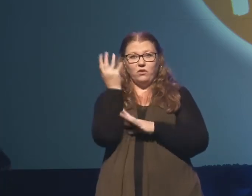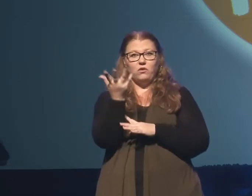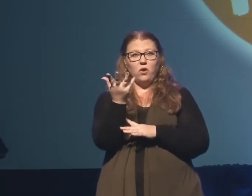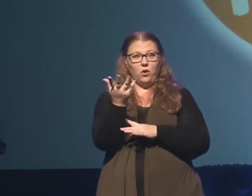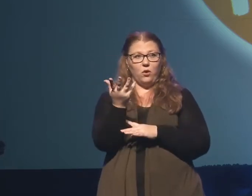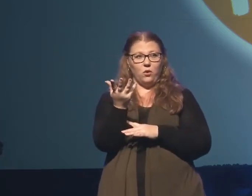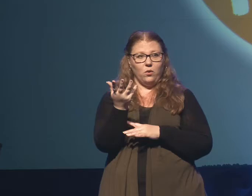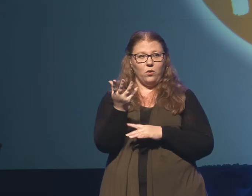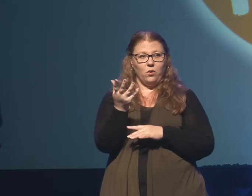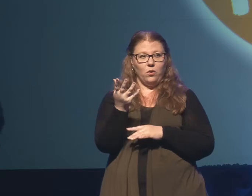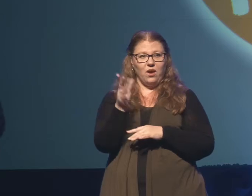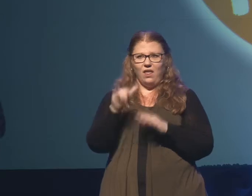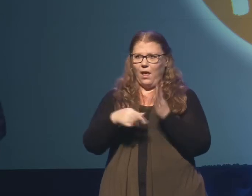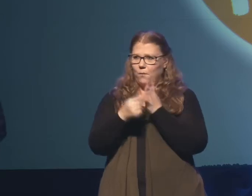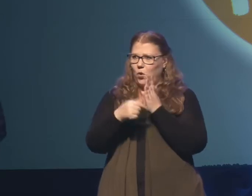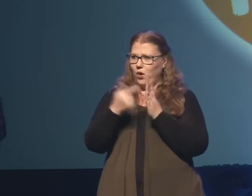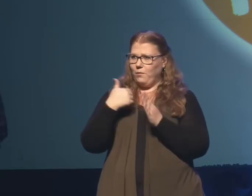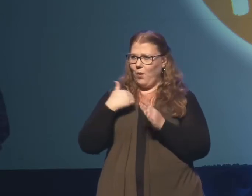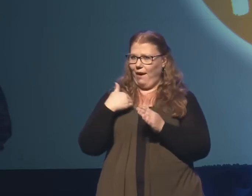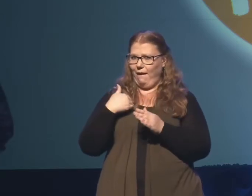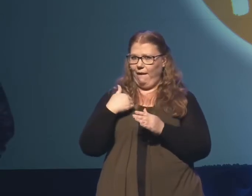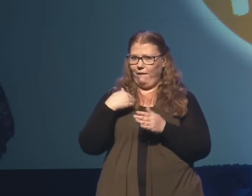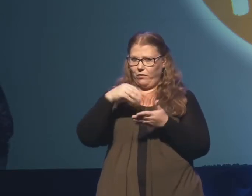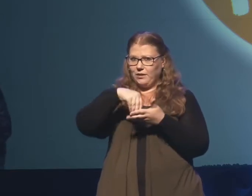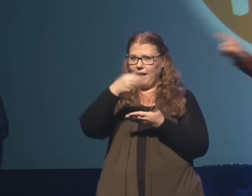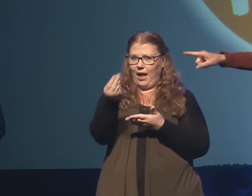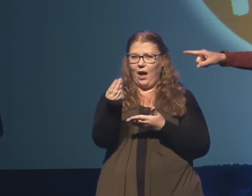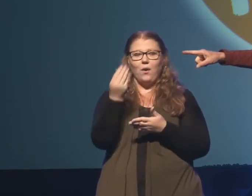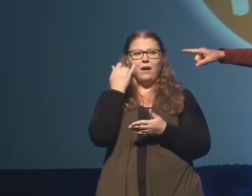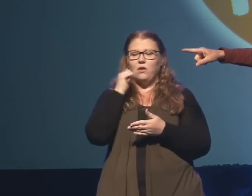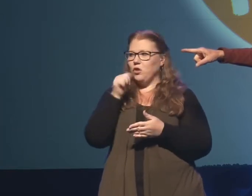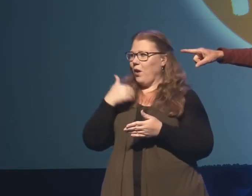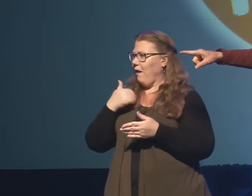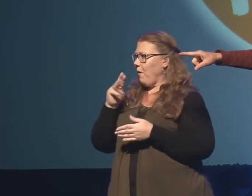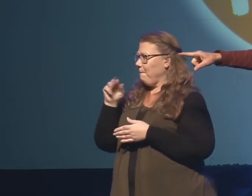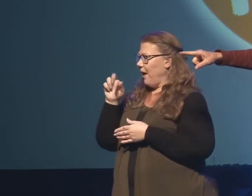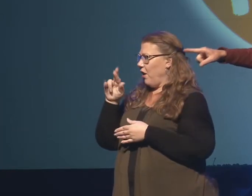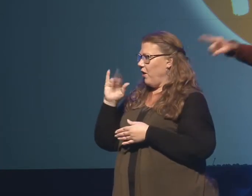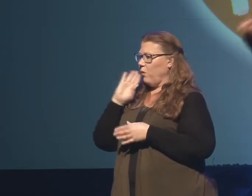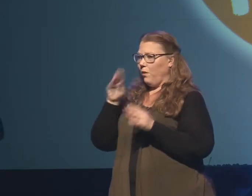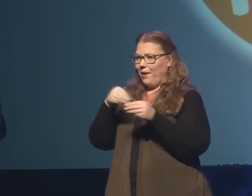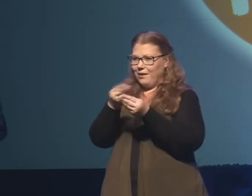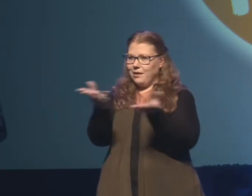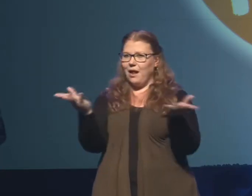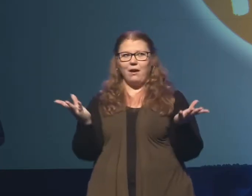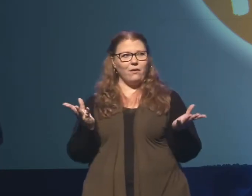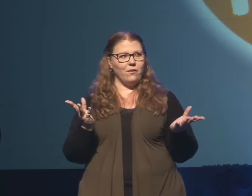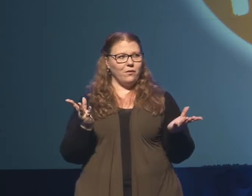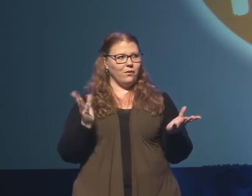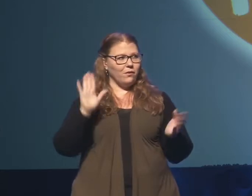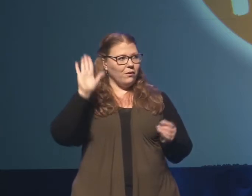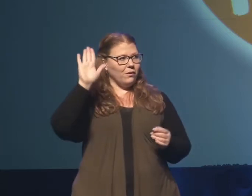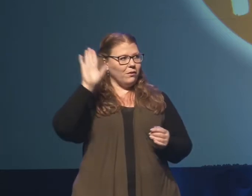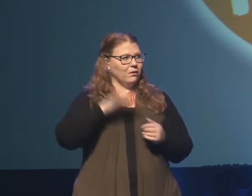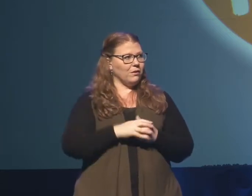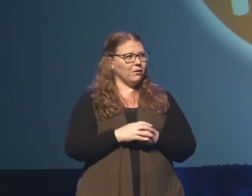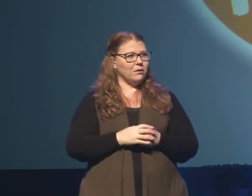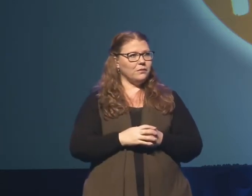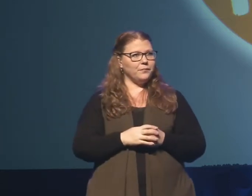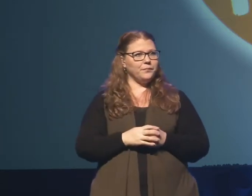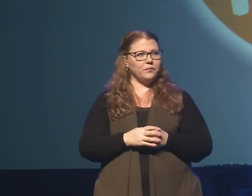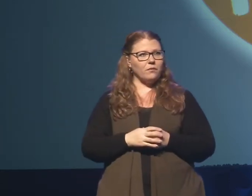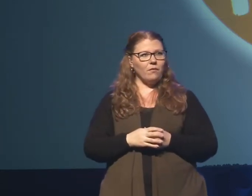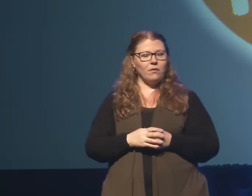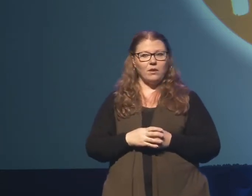you pull out that program that you have, and if you don't have one, Mary's here, raise your hand. Mary will come through and hand you a program and a pen.